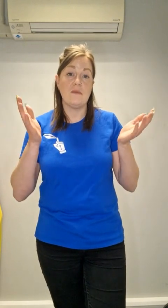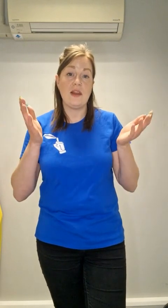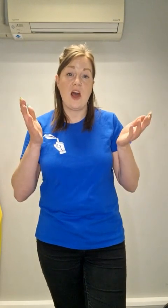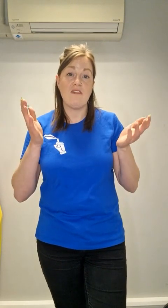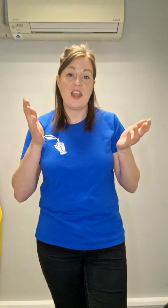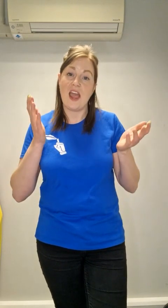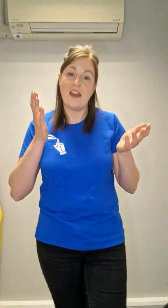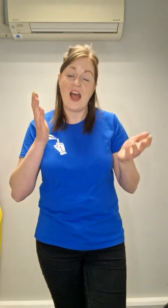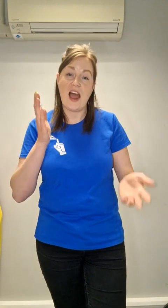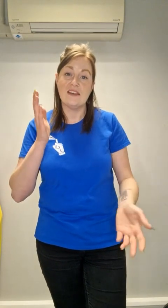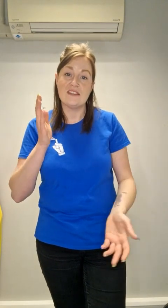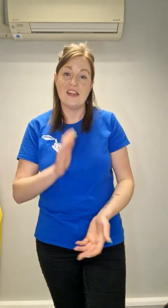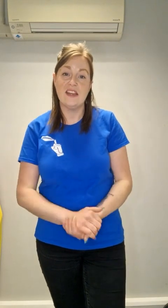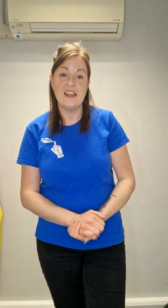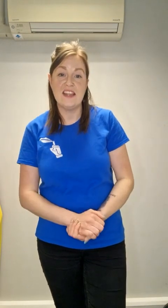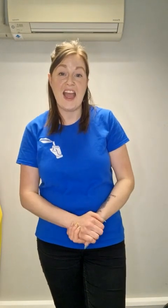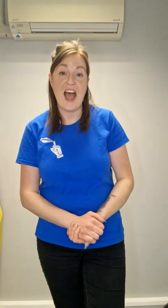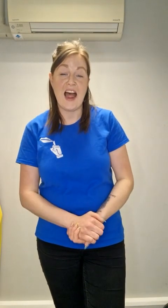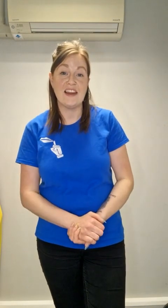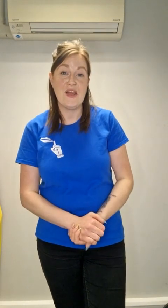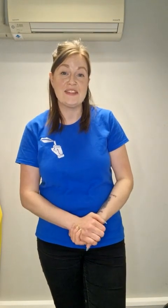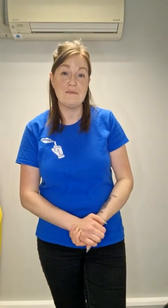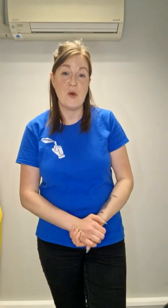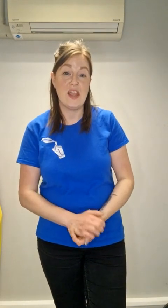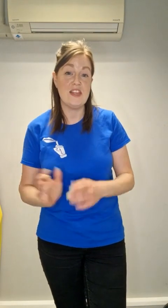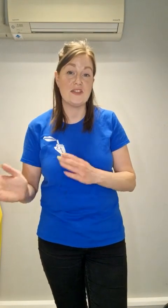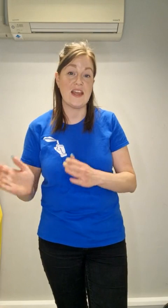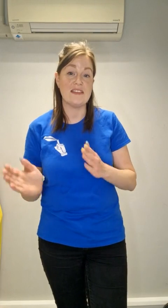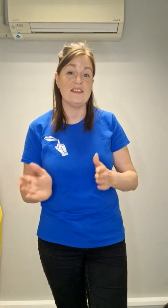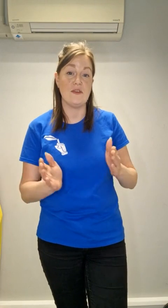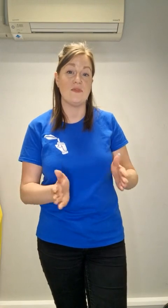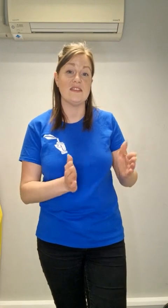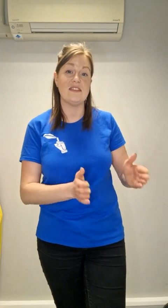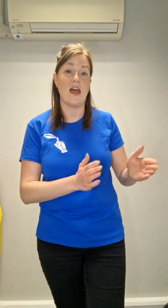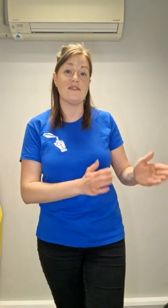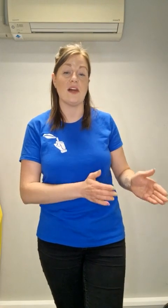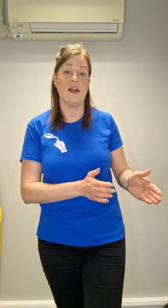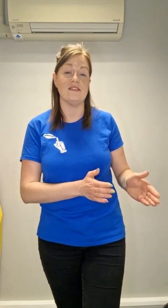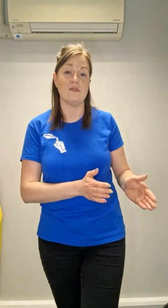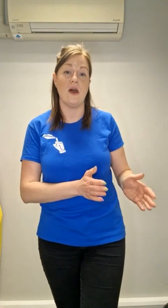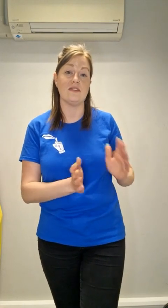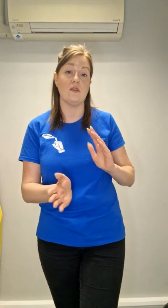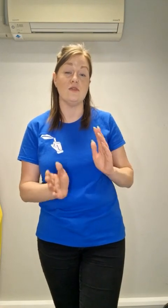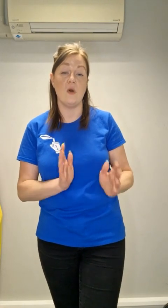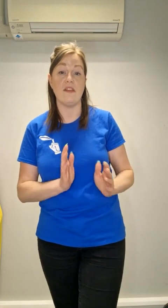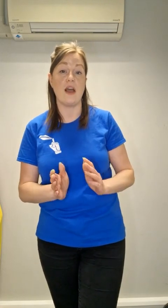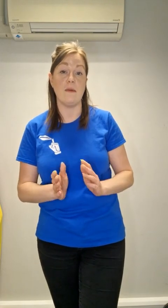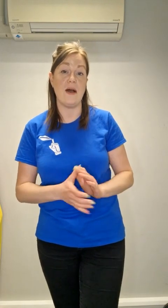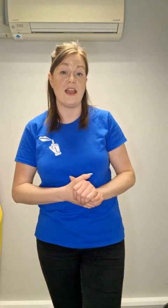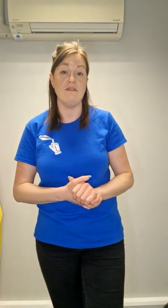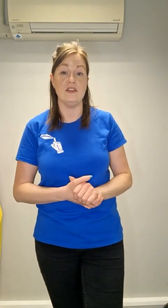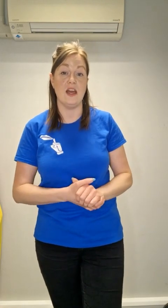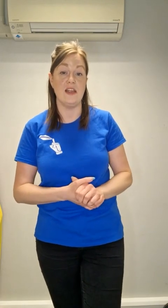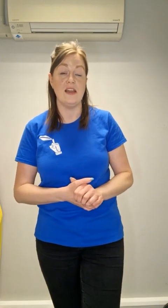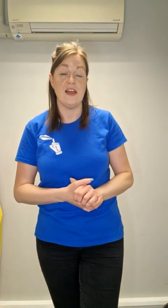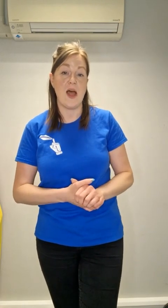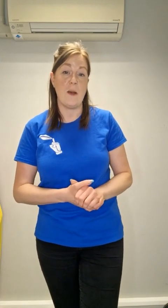be live again and yeah, and learn some more. Each day is a different set of signs as well. So it's worth coming back every day